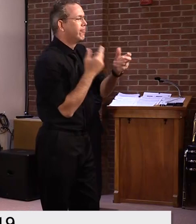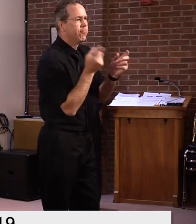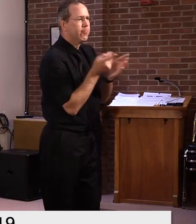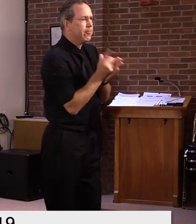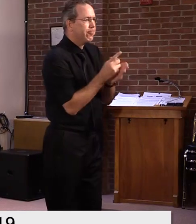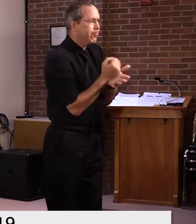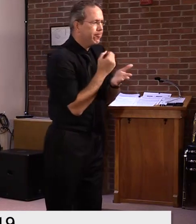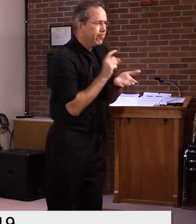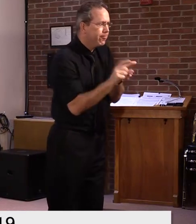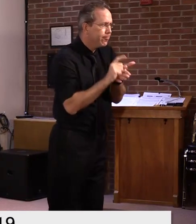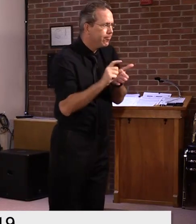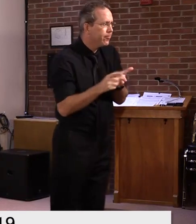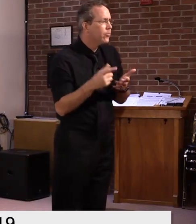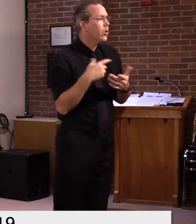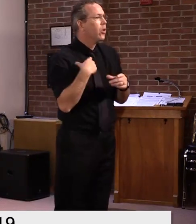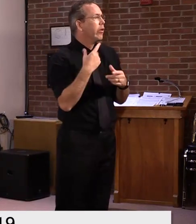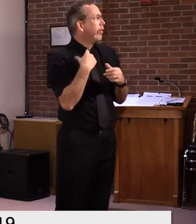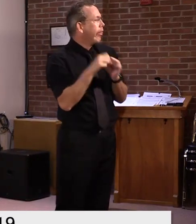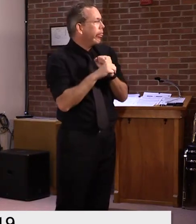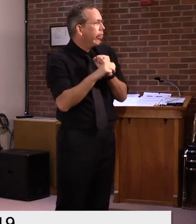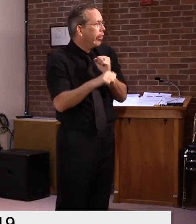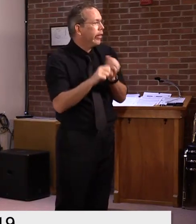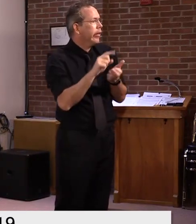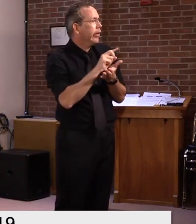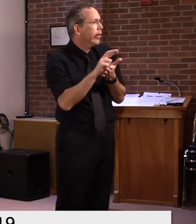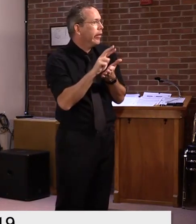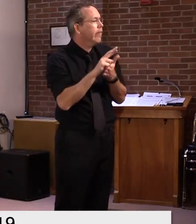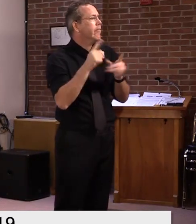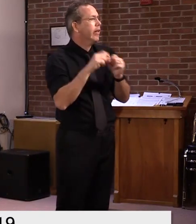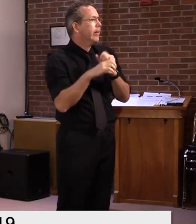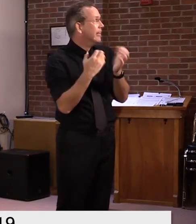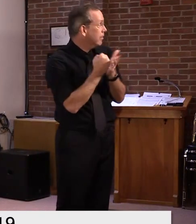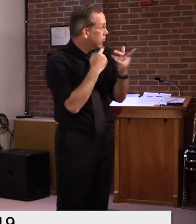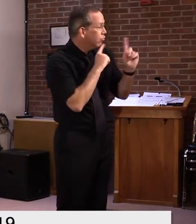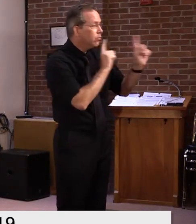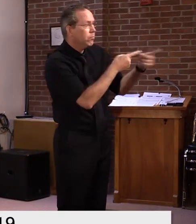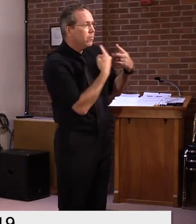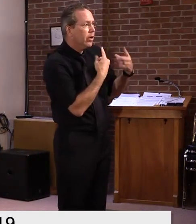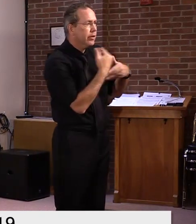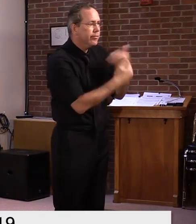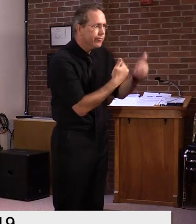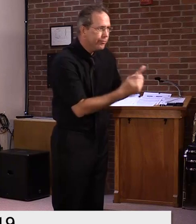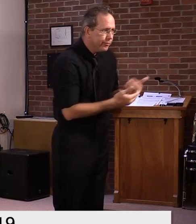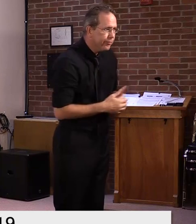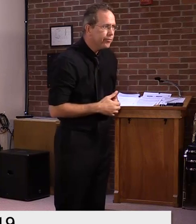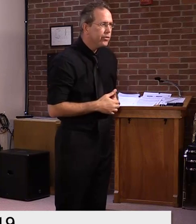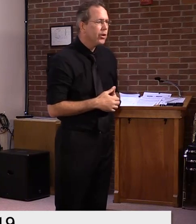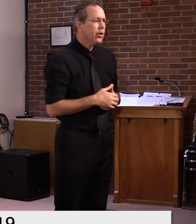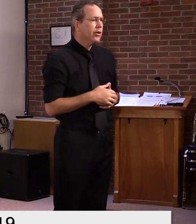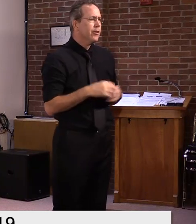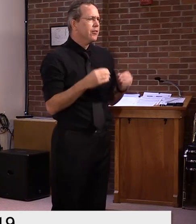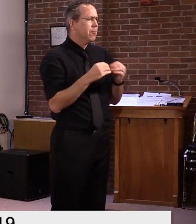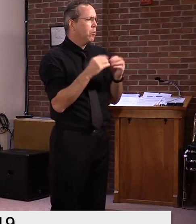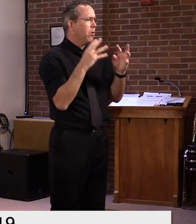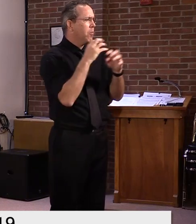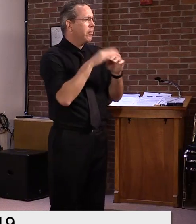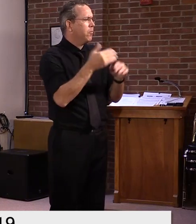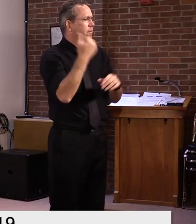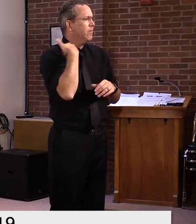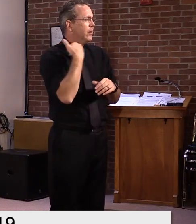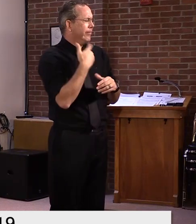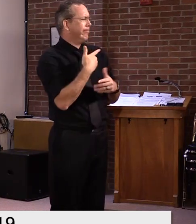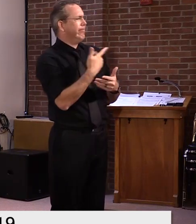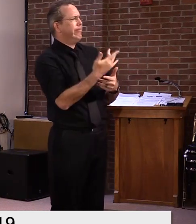fruition. This is more complicated than it should be, but we're dealing with the situation at hand. And